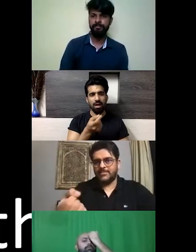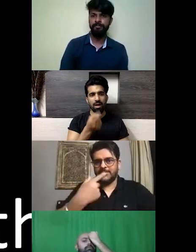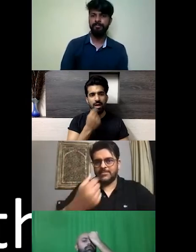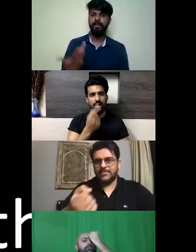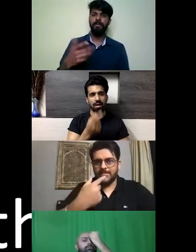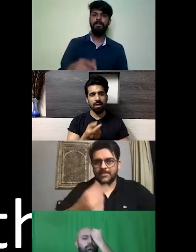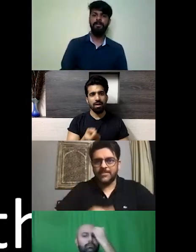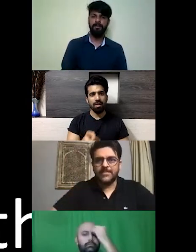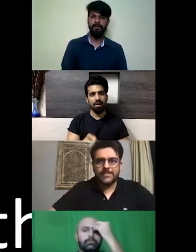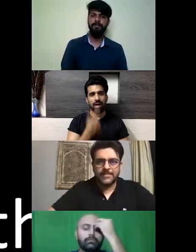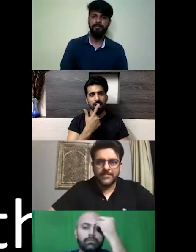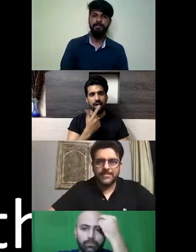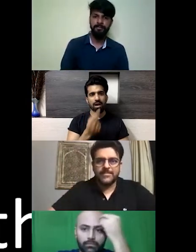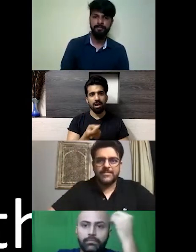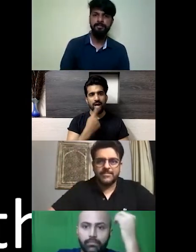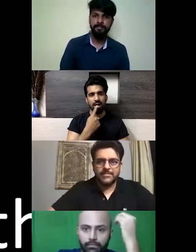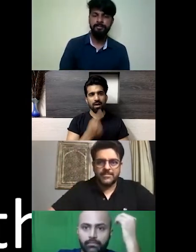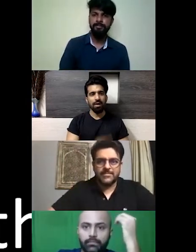medicine.